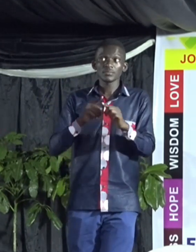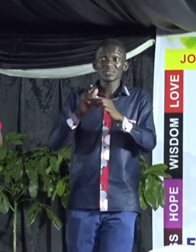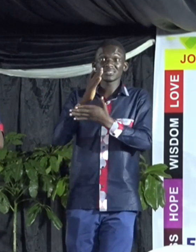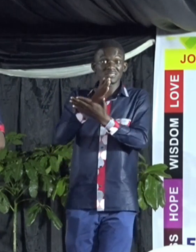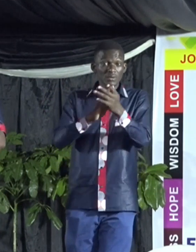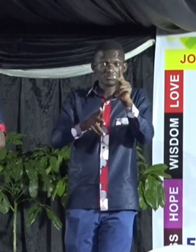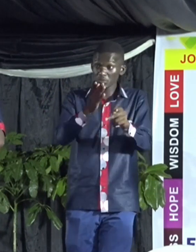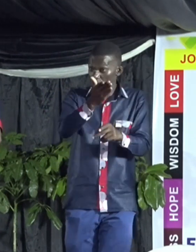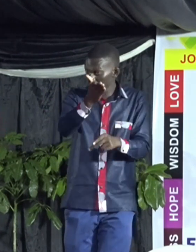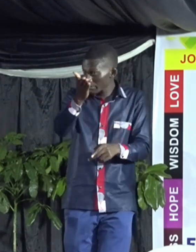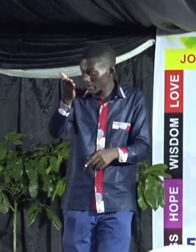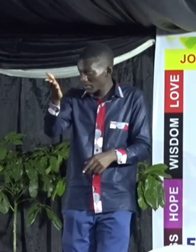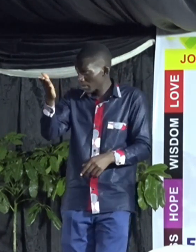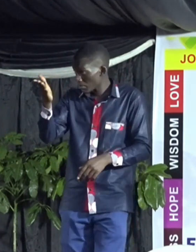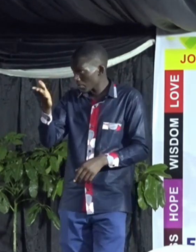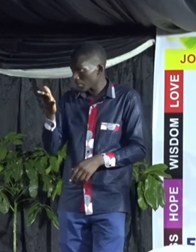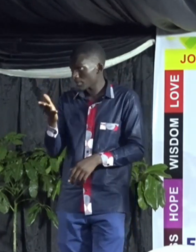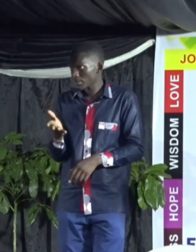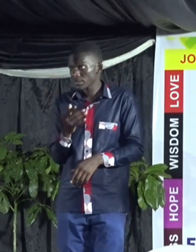of you.